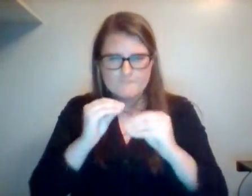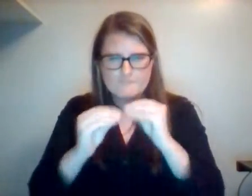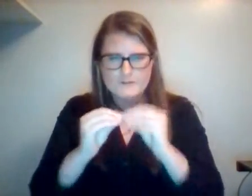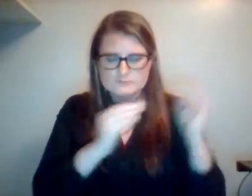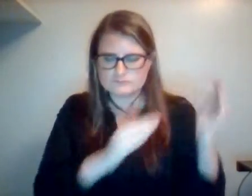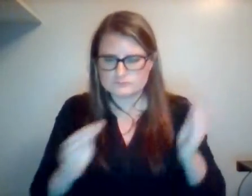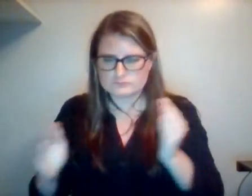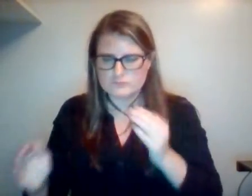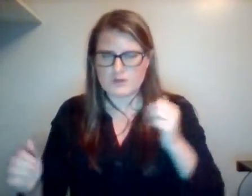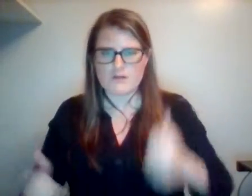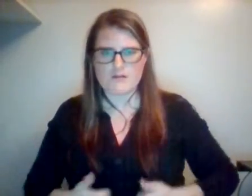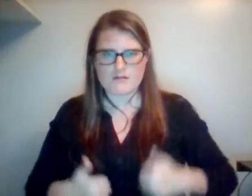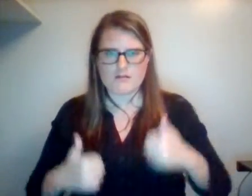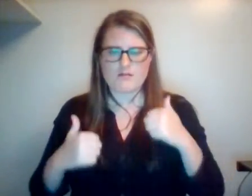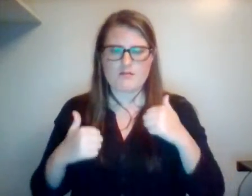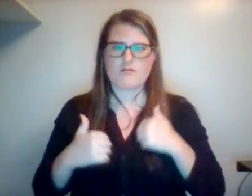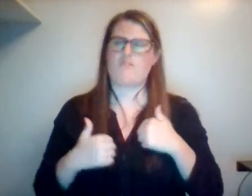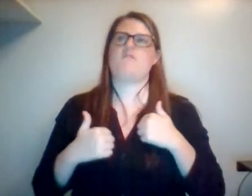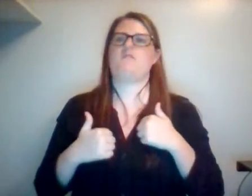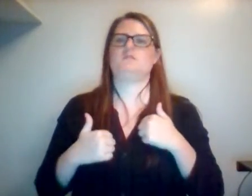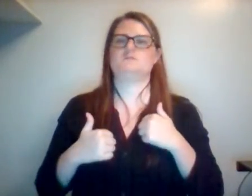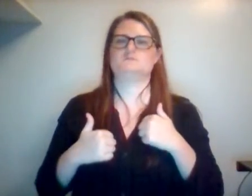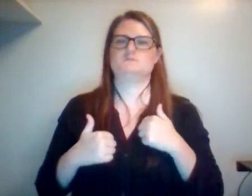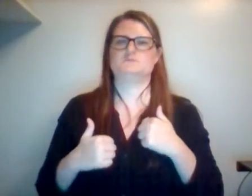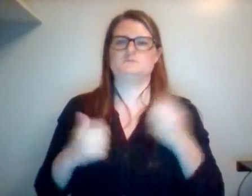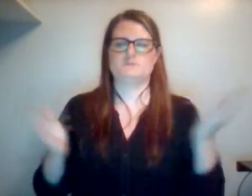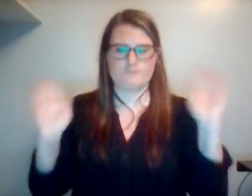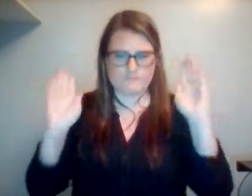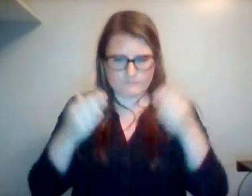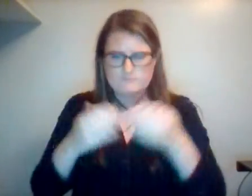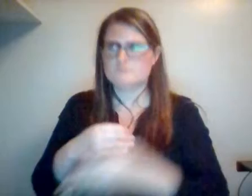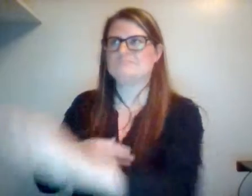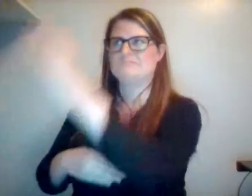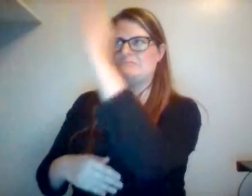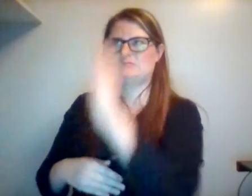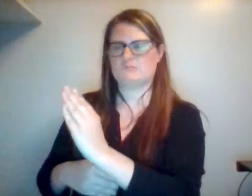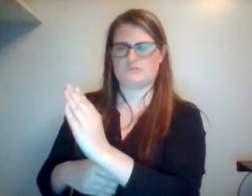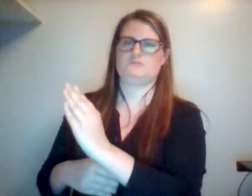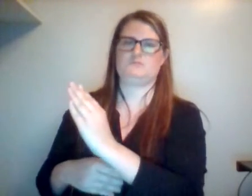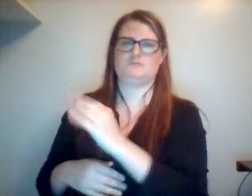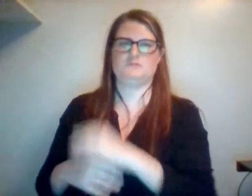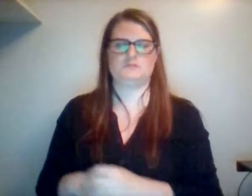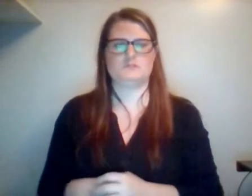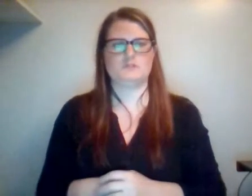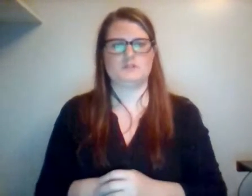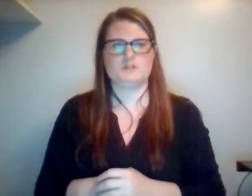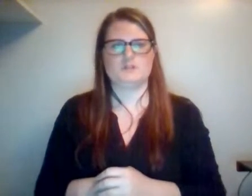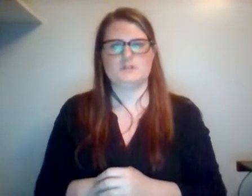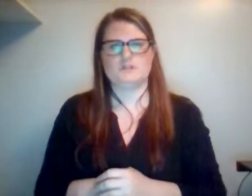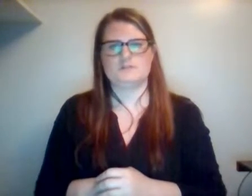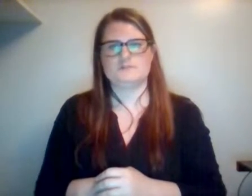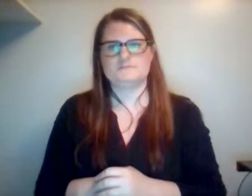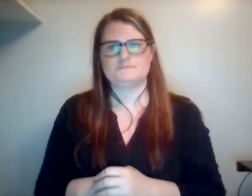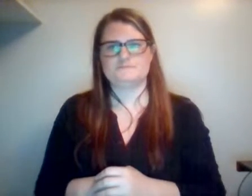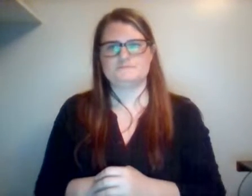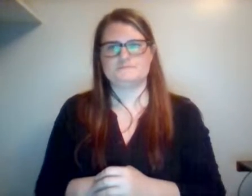means of the Word of God and prayer. We have to remind ourselves about reality in the morning in order to